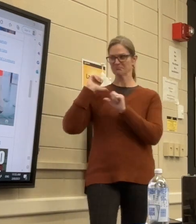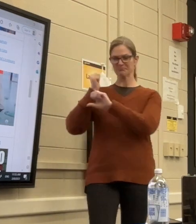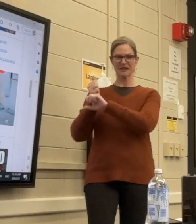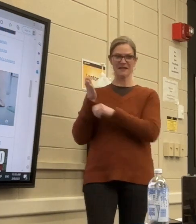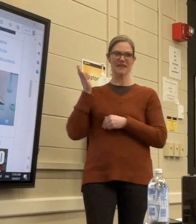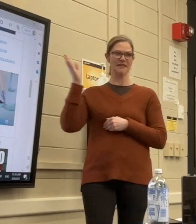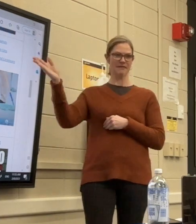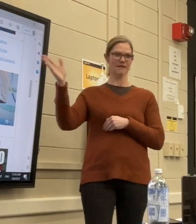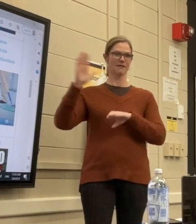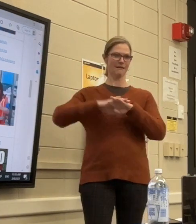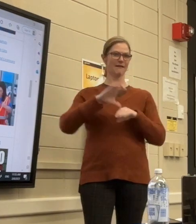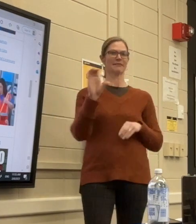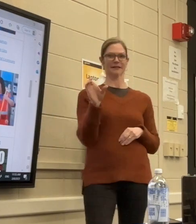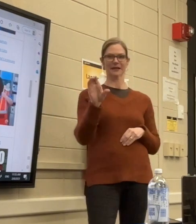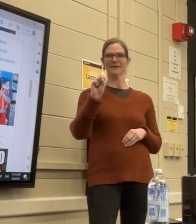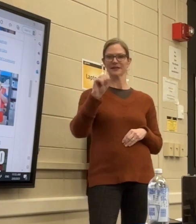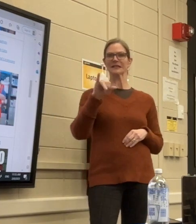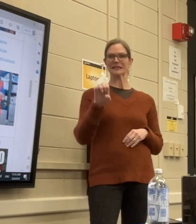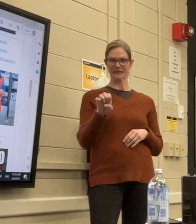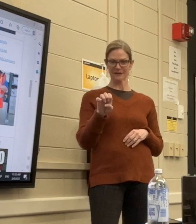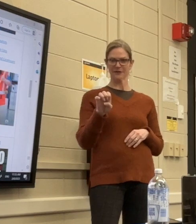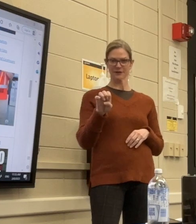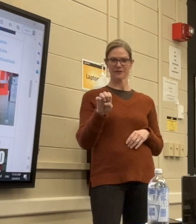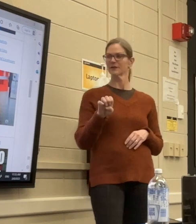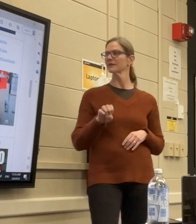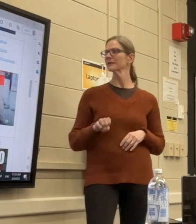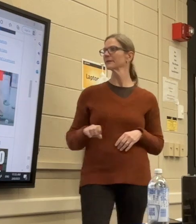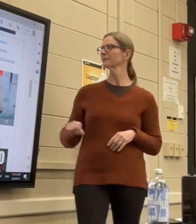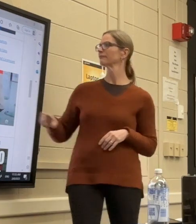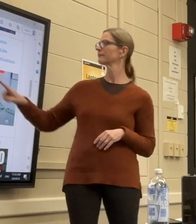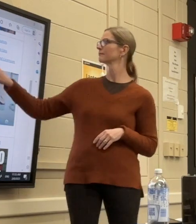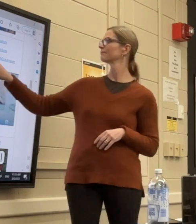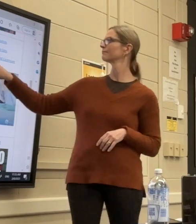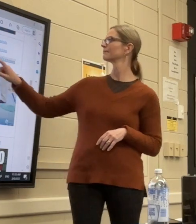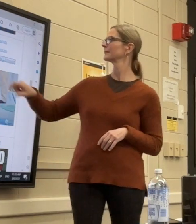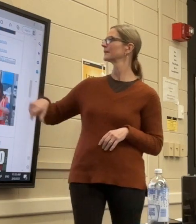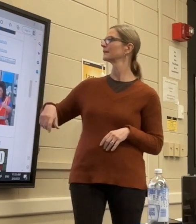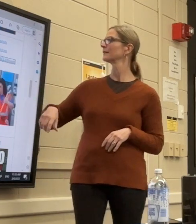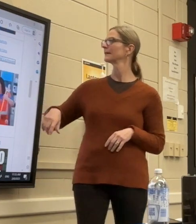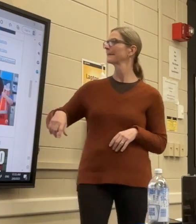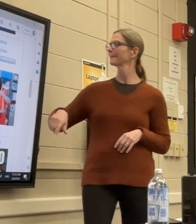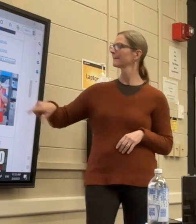things. And I set it up on Canvas for you.